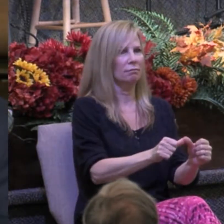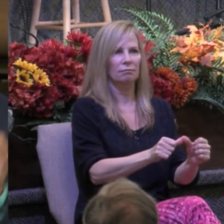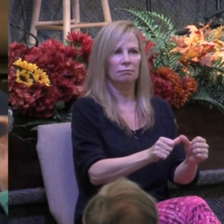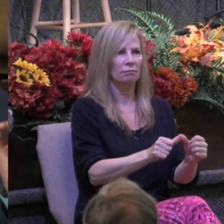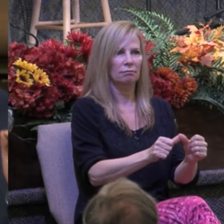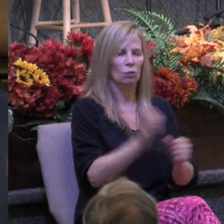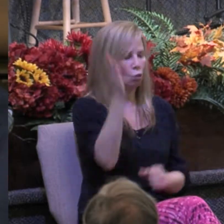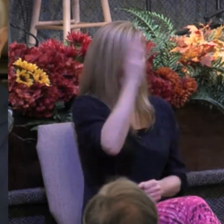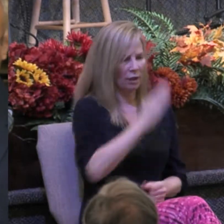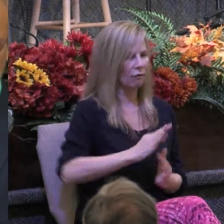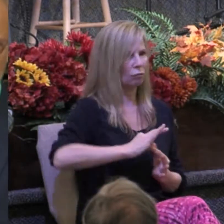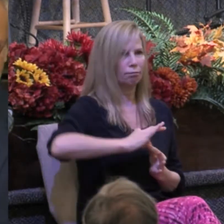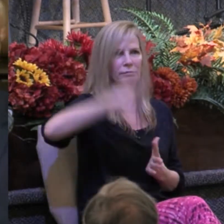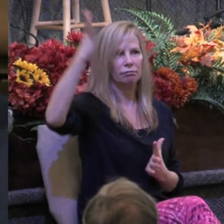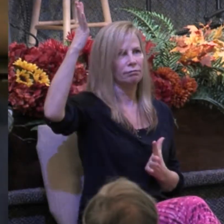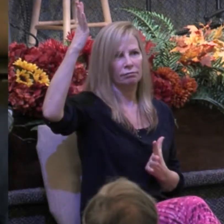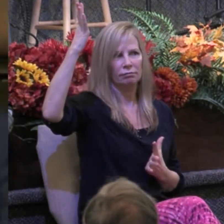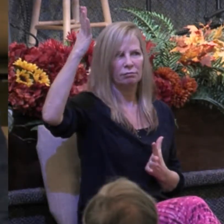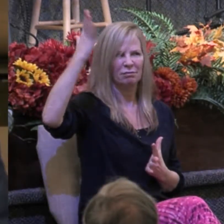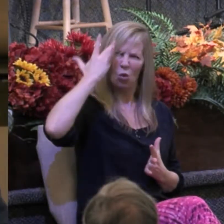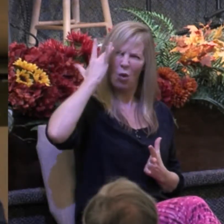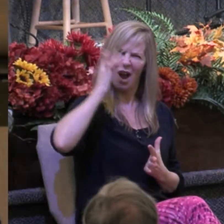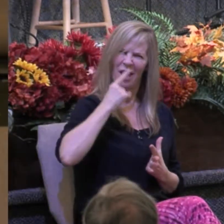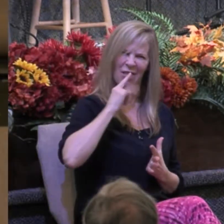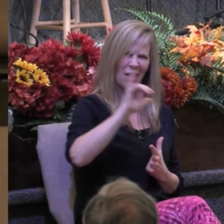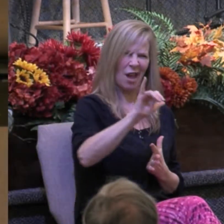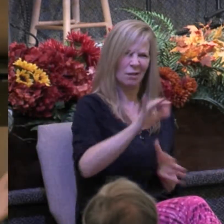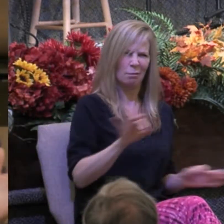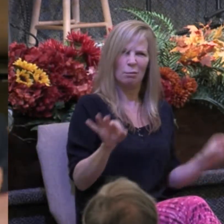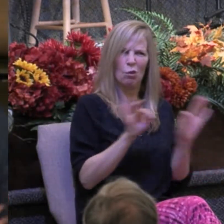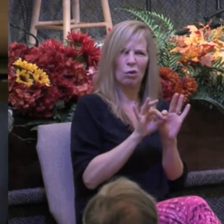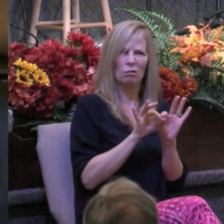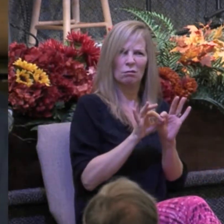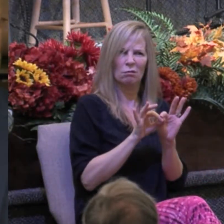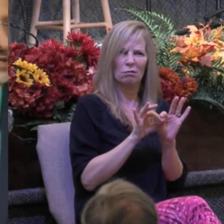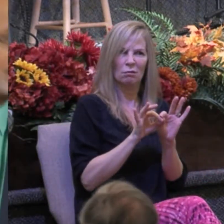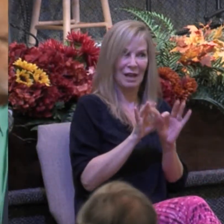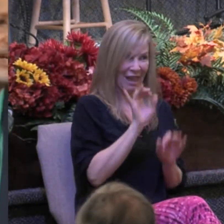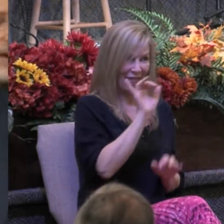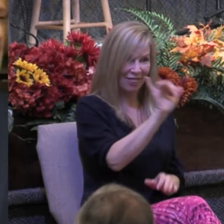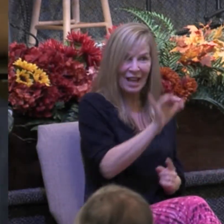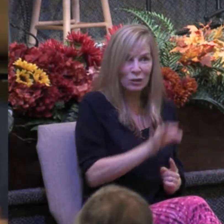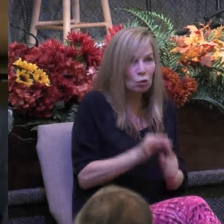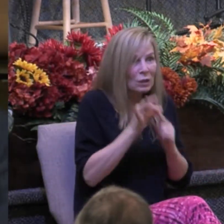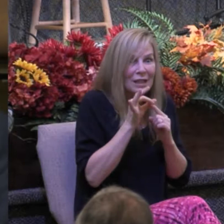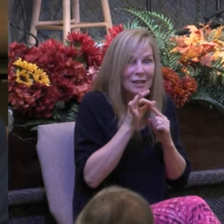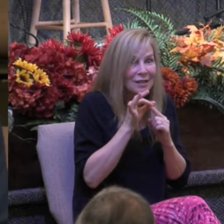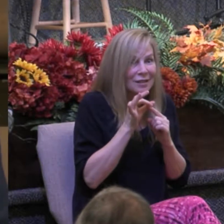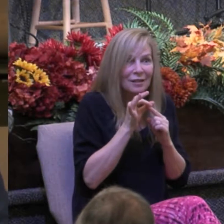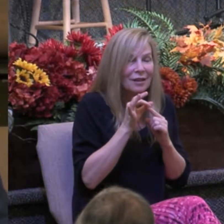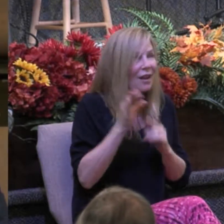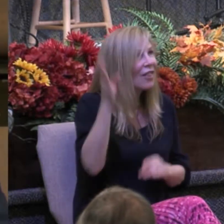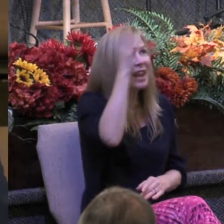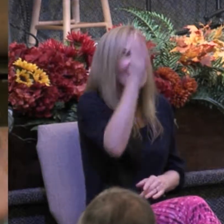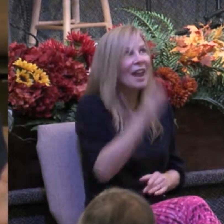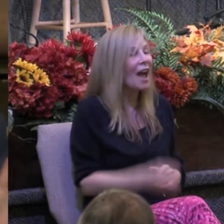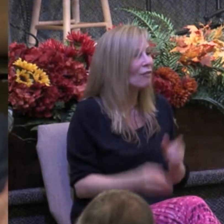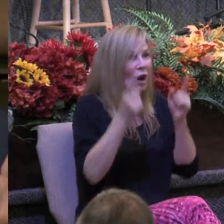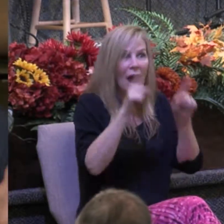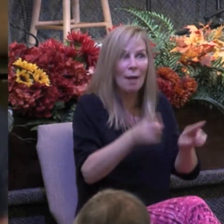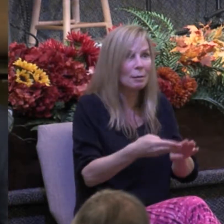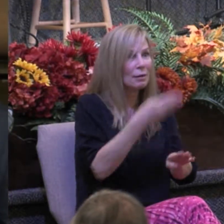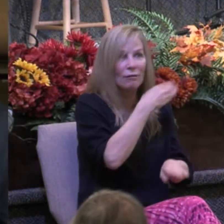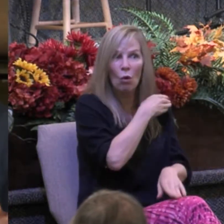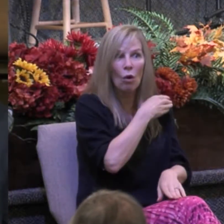never to leave you. Now, why do I say this is significant? Because this was unique. This had never happened before. During Old